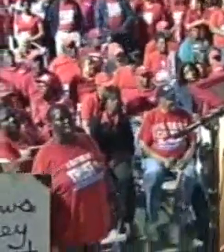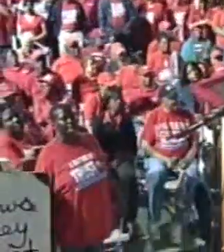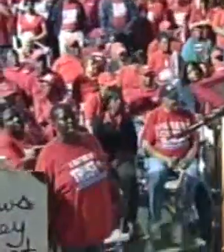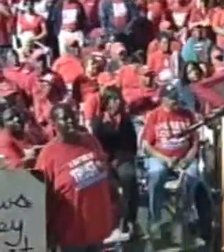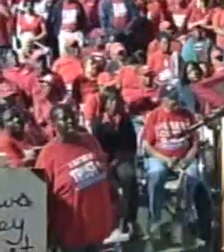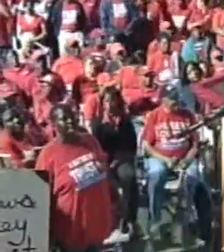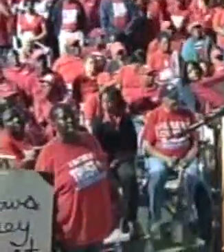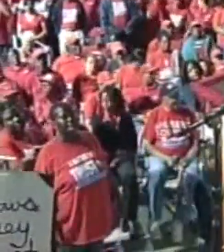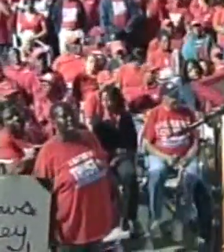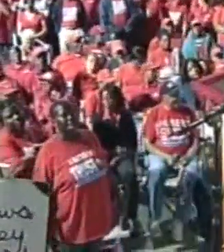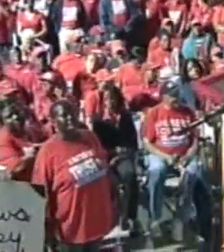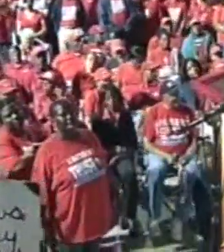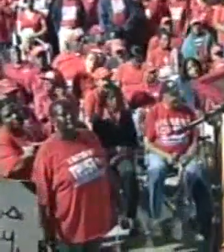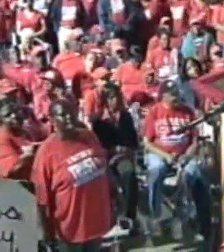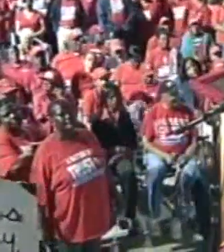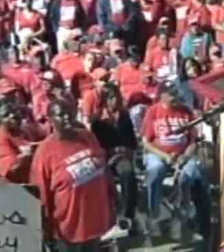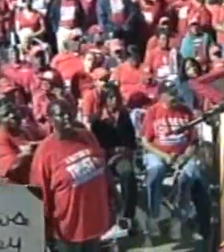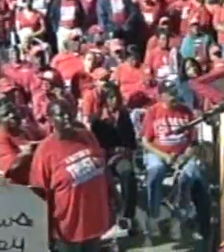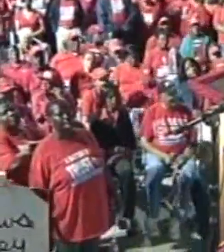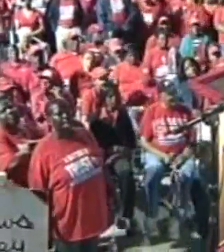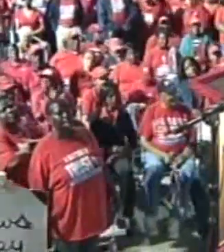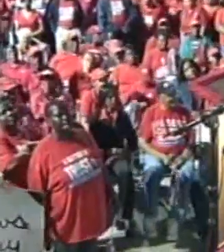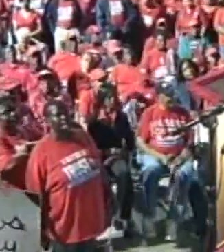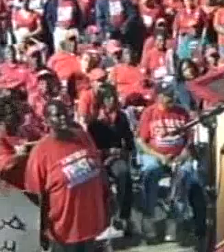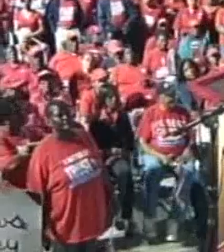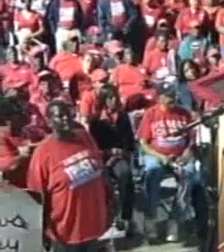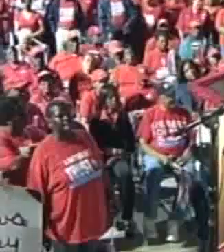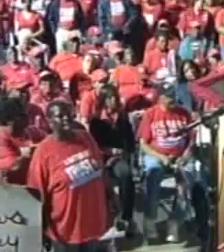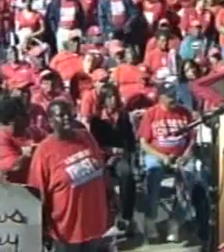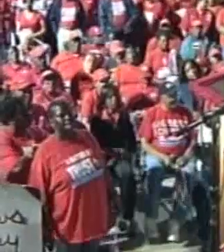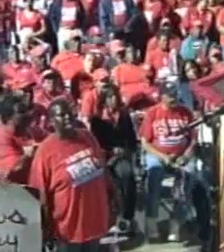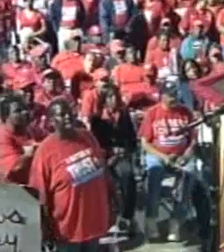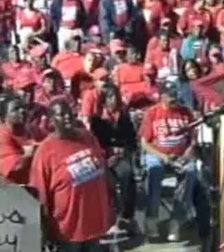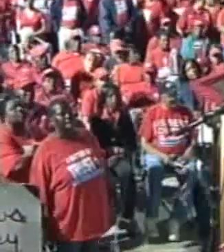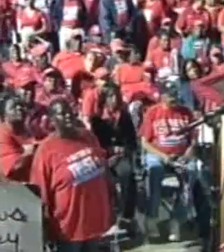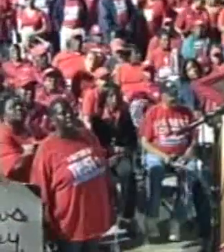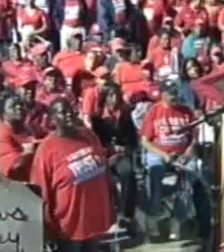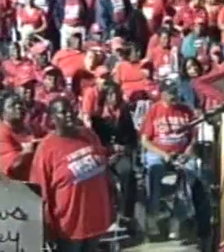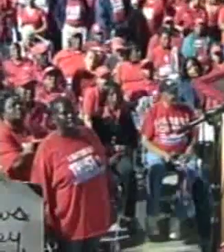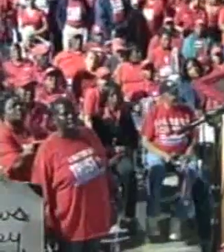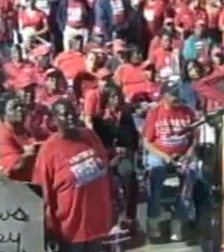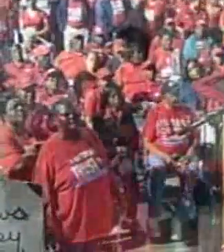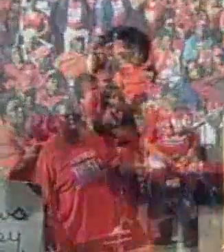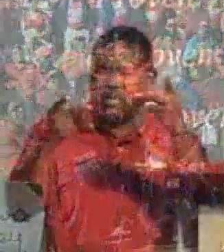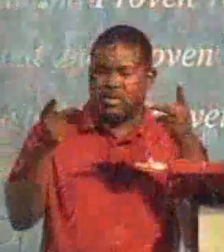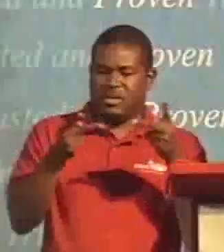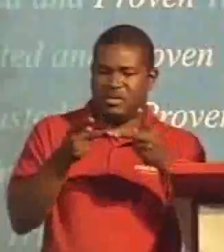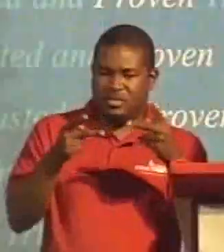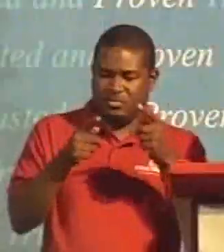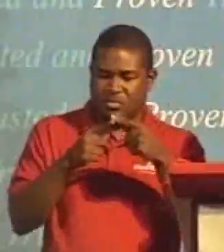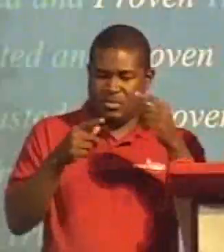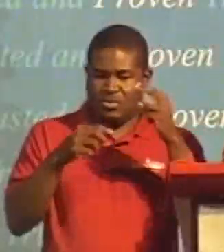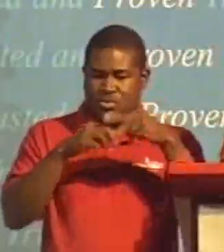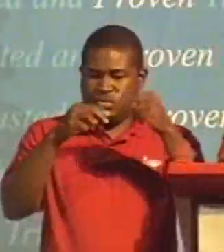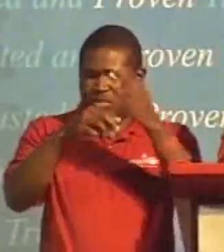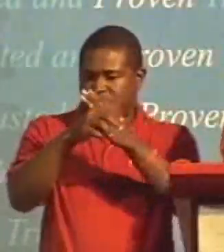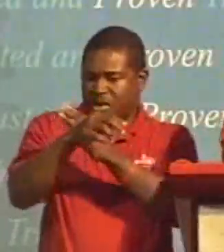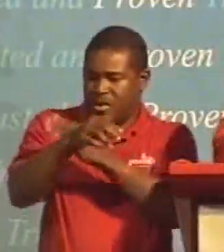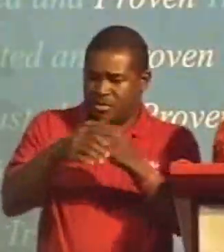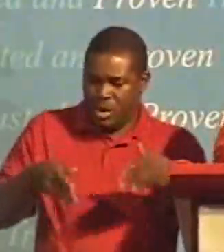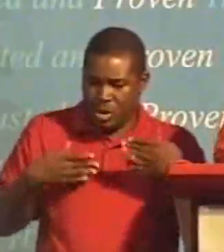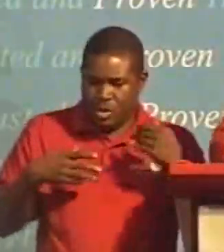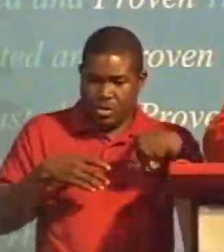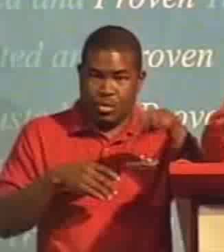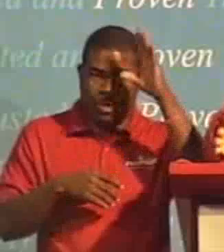next term, we're going to launch Summer Institute, help mentor and develop young boys going from primary school to junior high school. And the